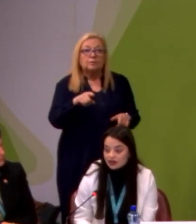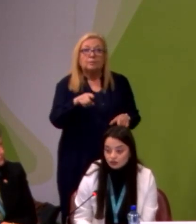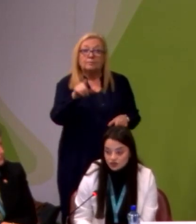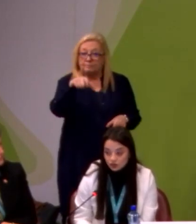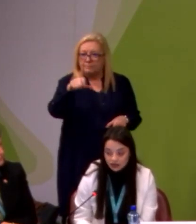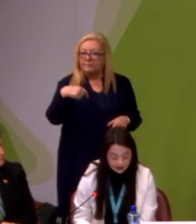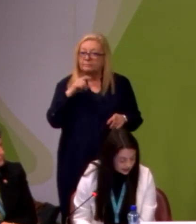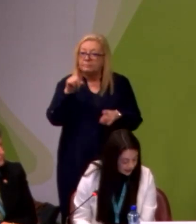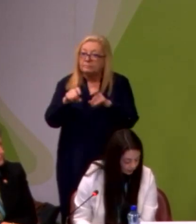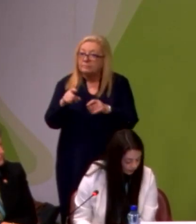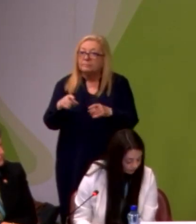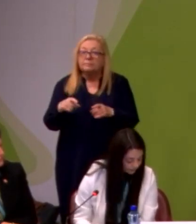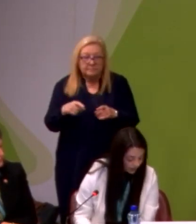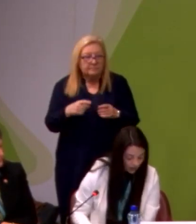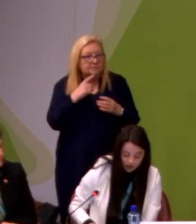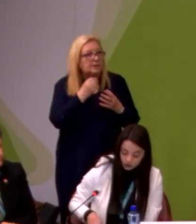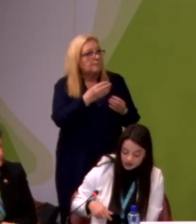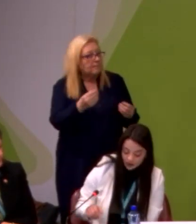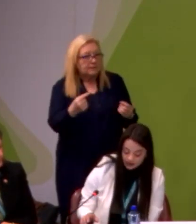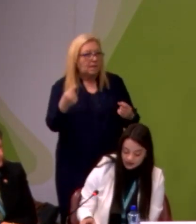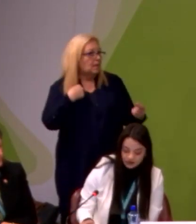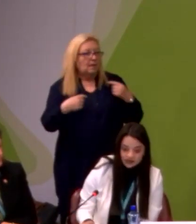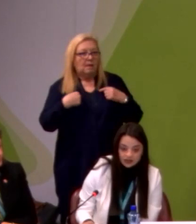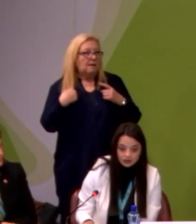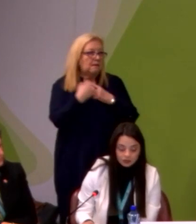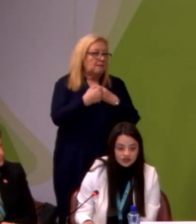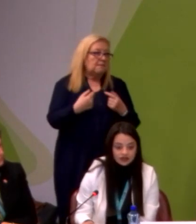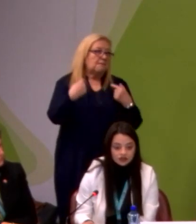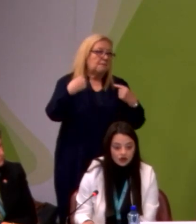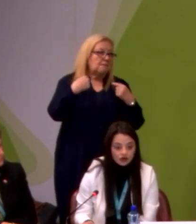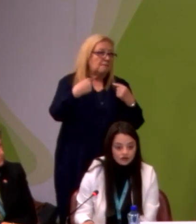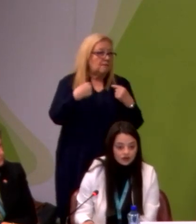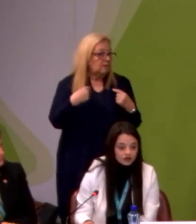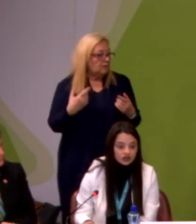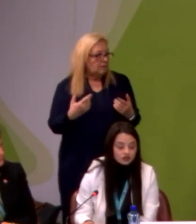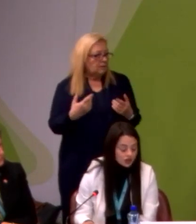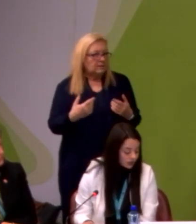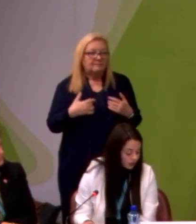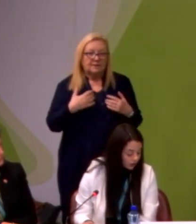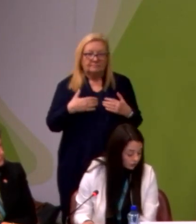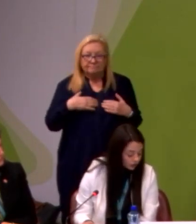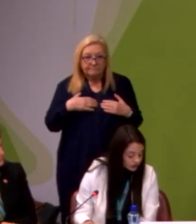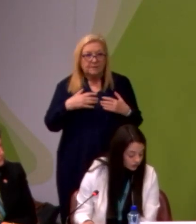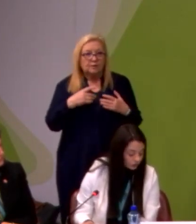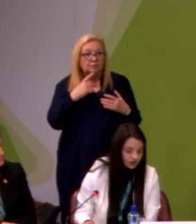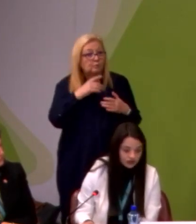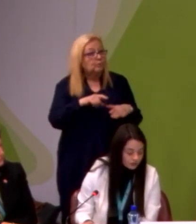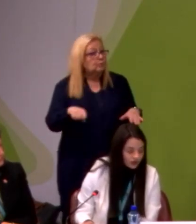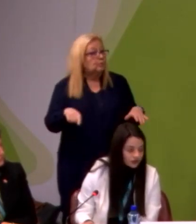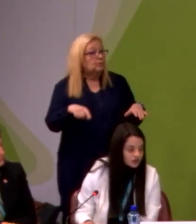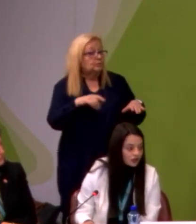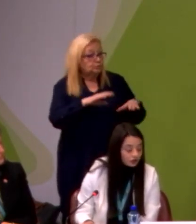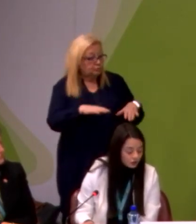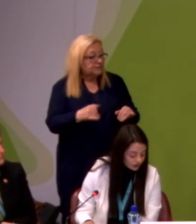respondents said was bullying and stigma. So despite 70% of the children who were interviewed and